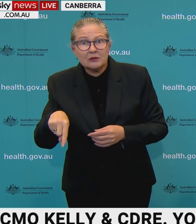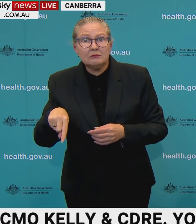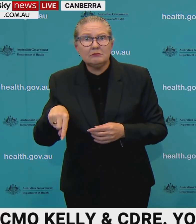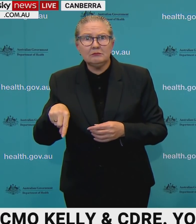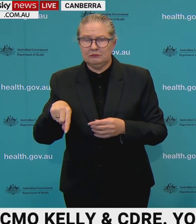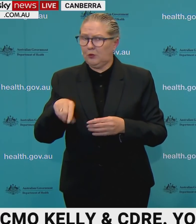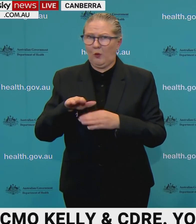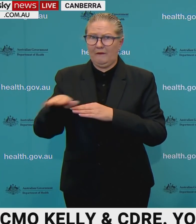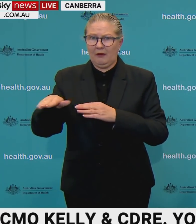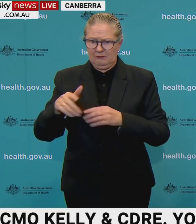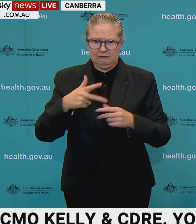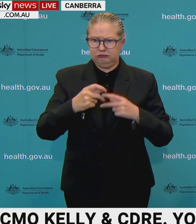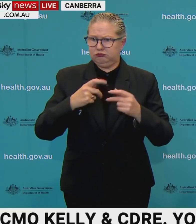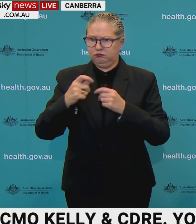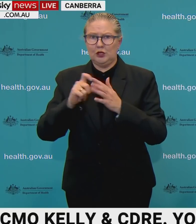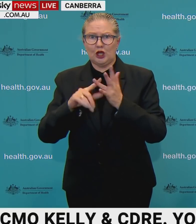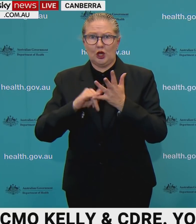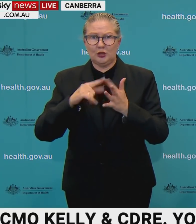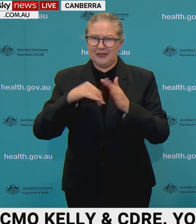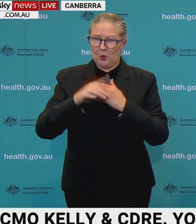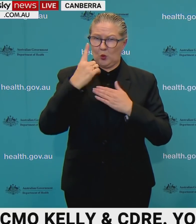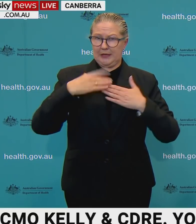143,659 doses recorded in a single day.